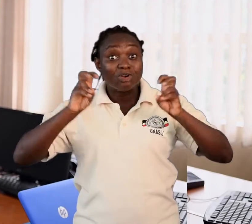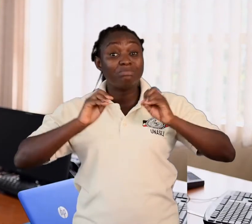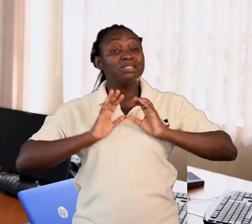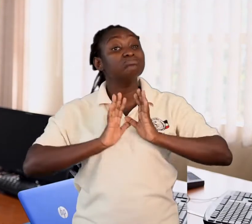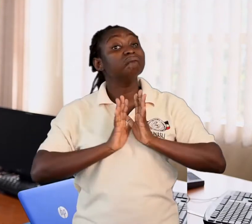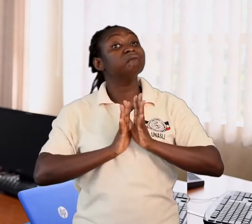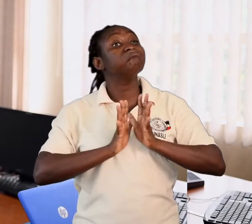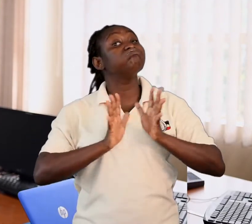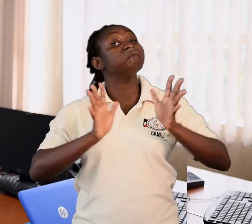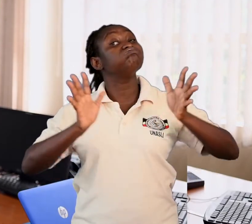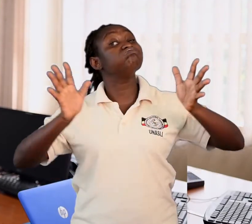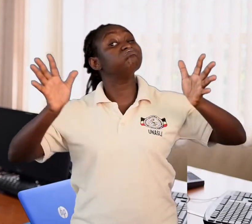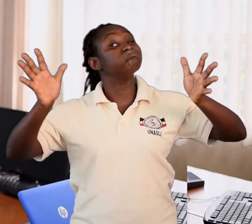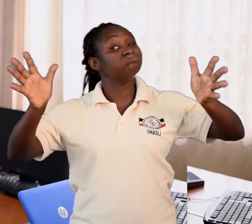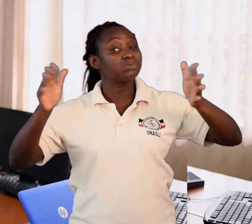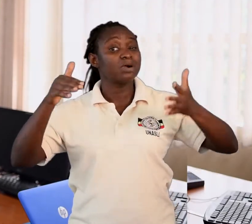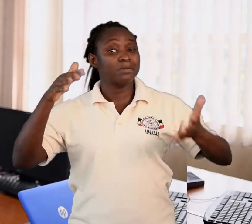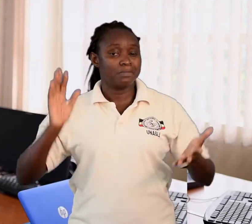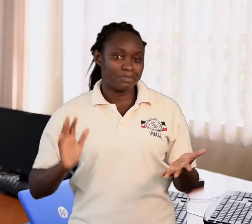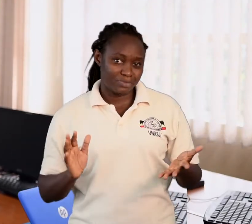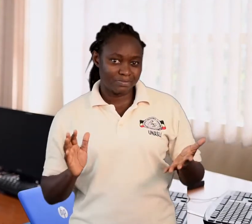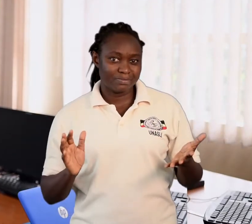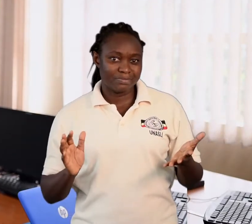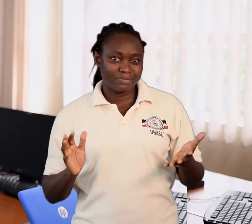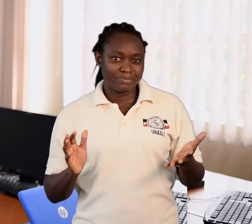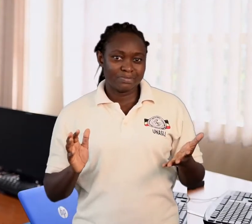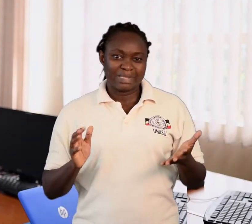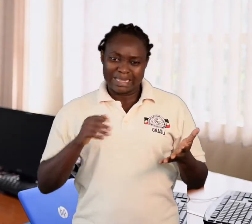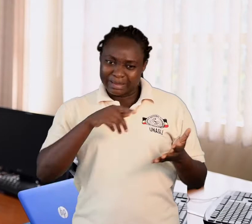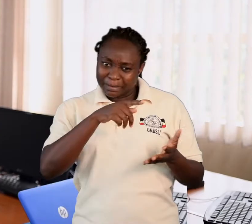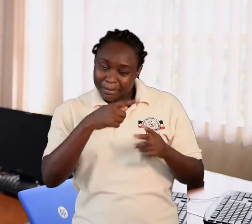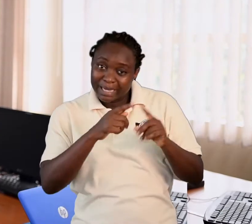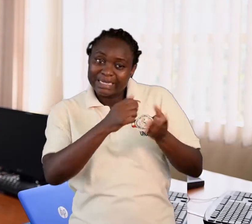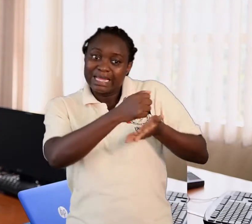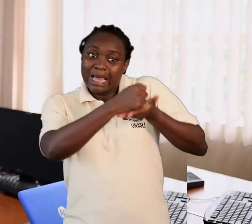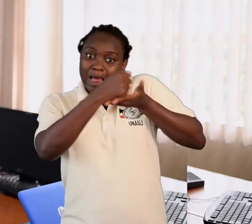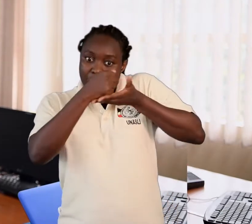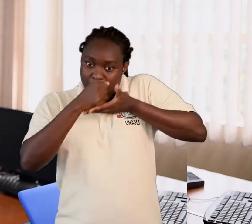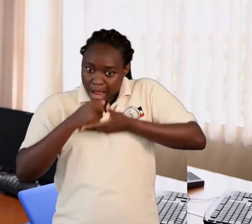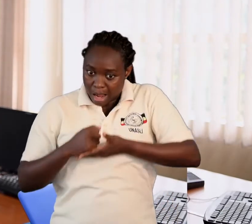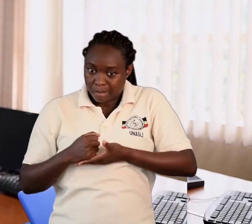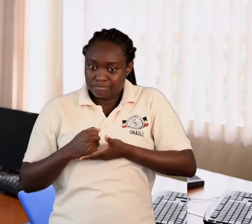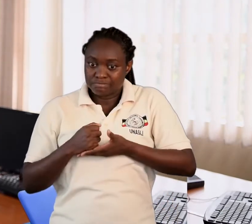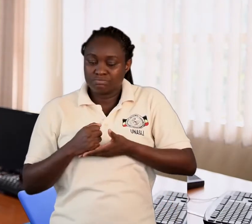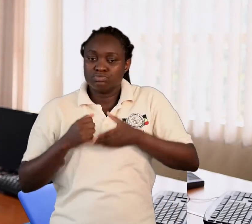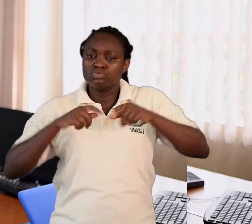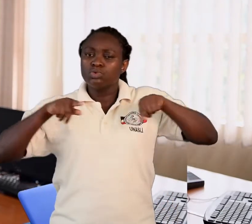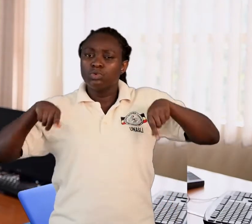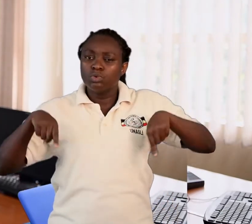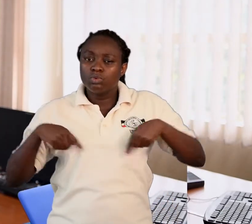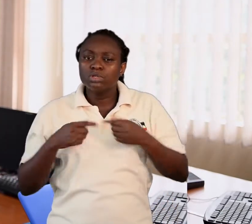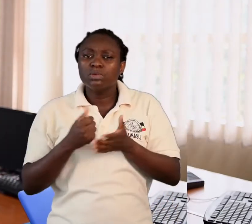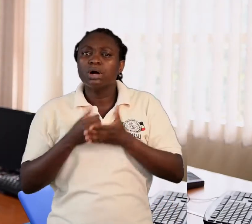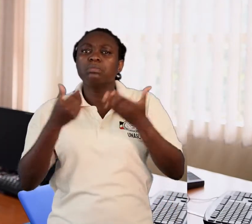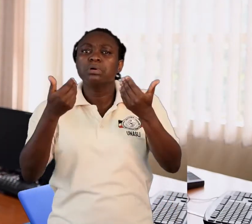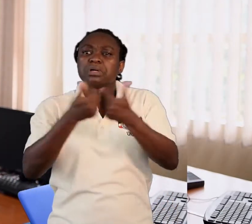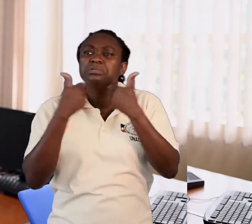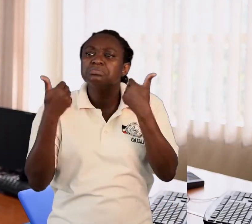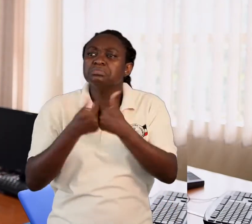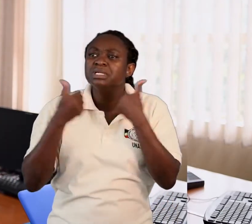subject which tries to help us explain many of the